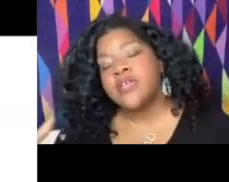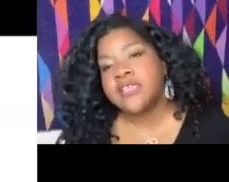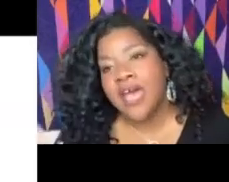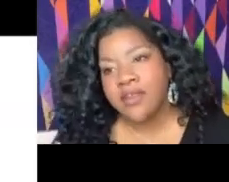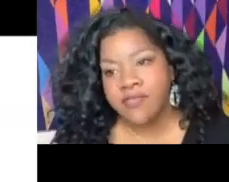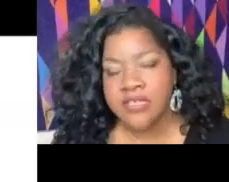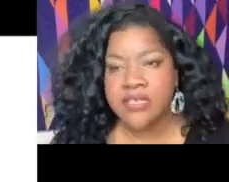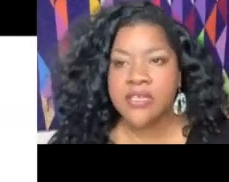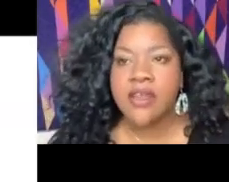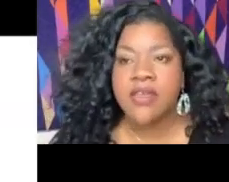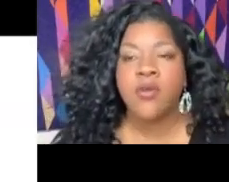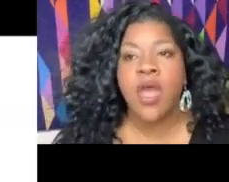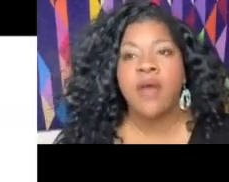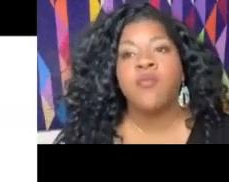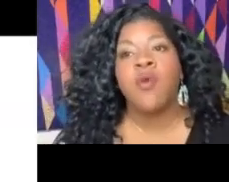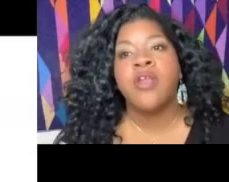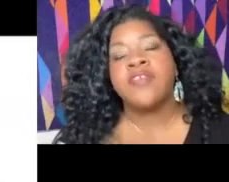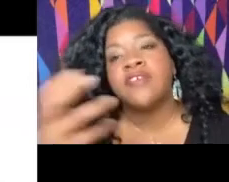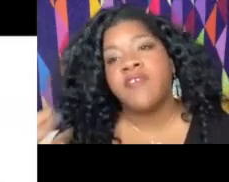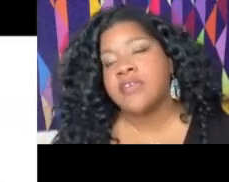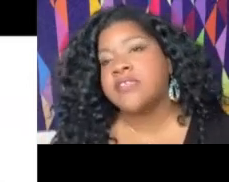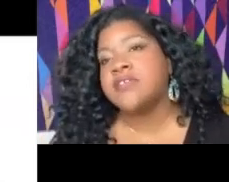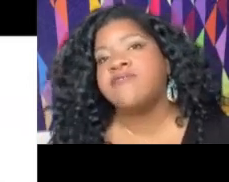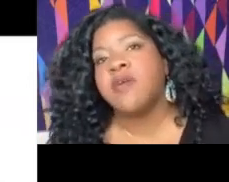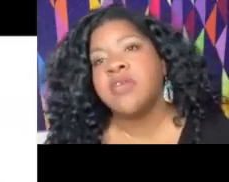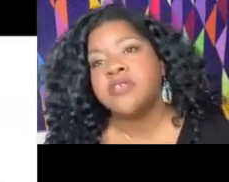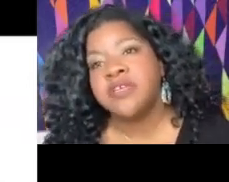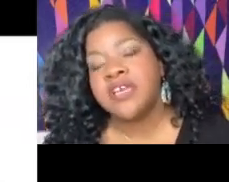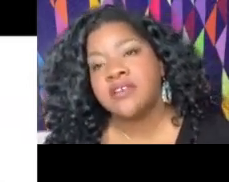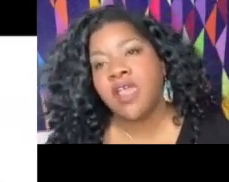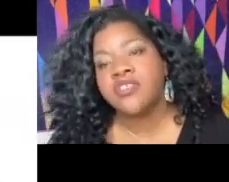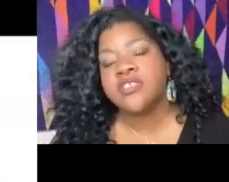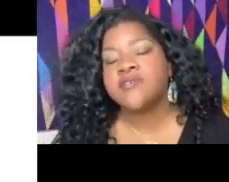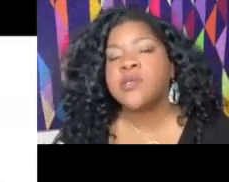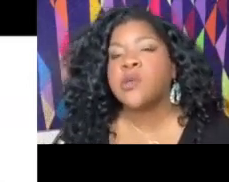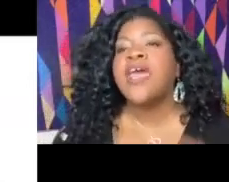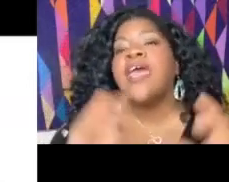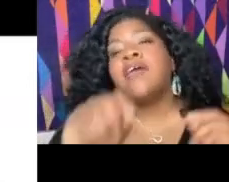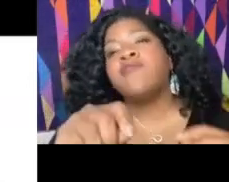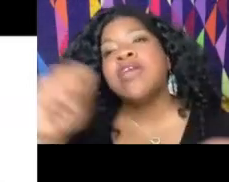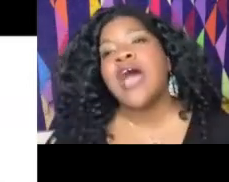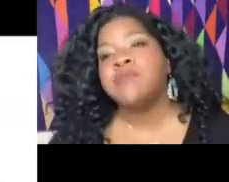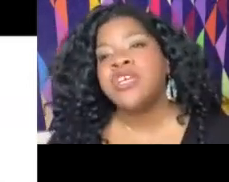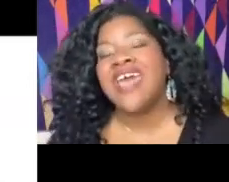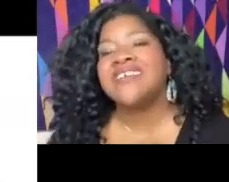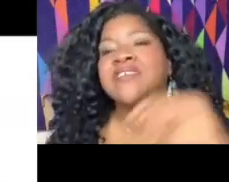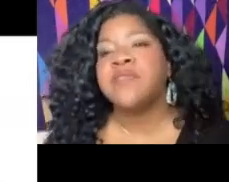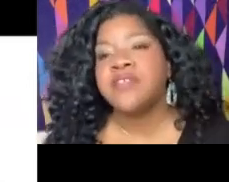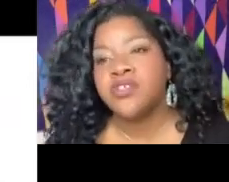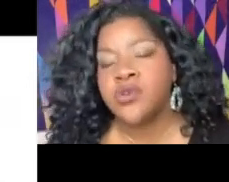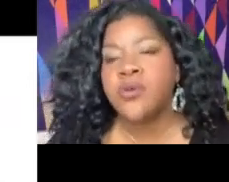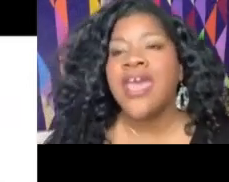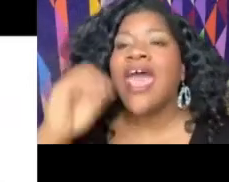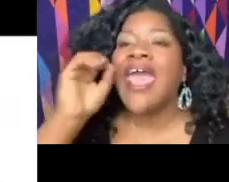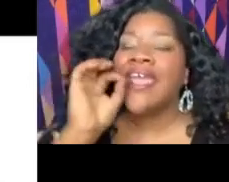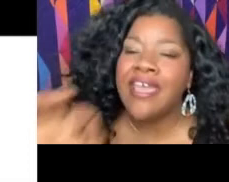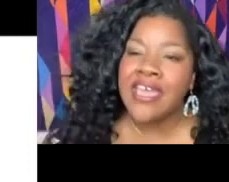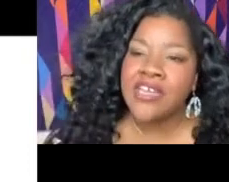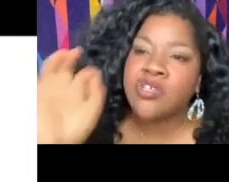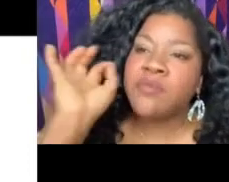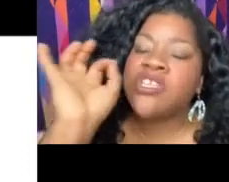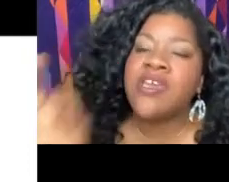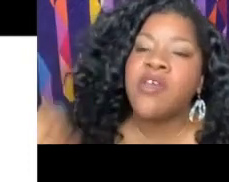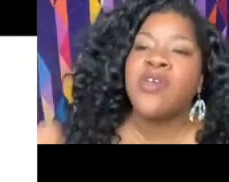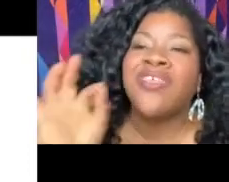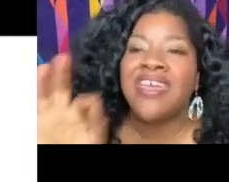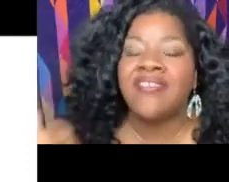So inside of this is another one of the devices from Intimate Technologies of Soul. Every object has something to do.